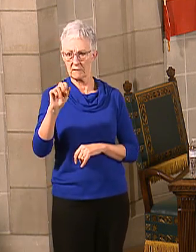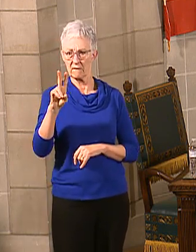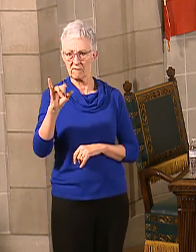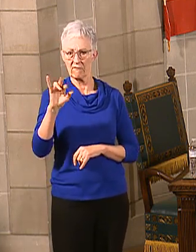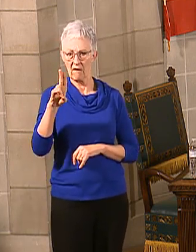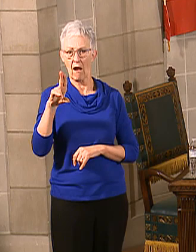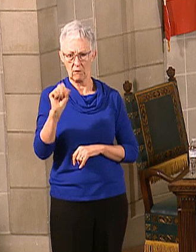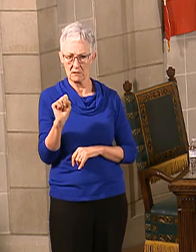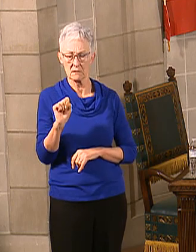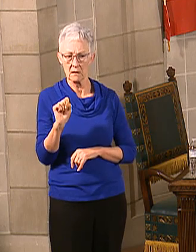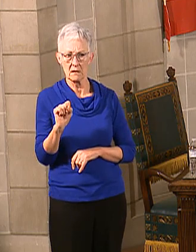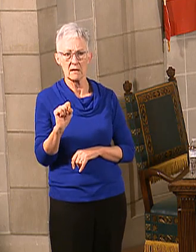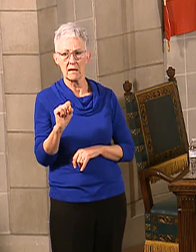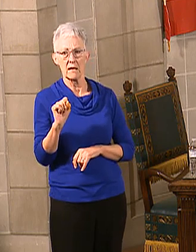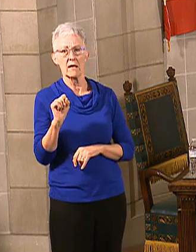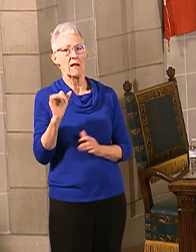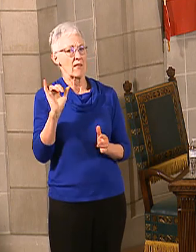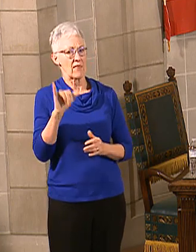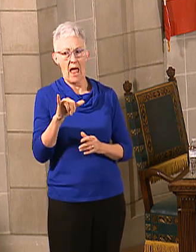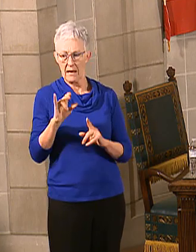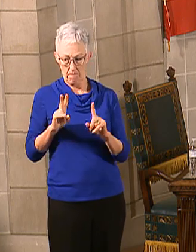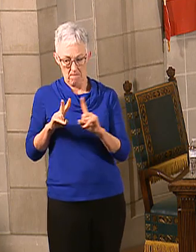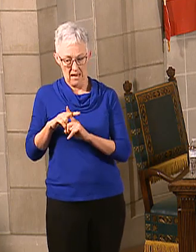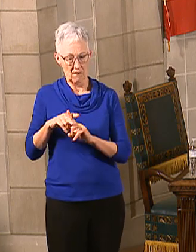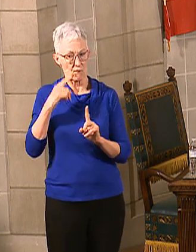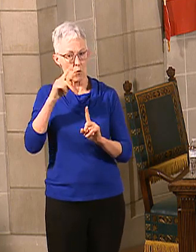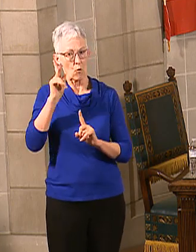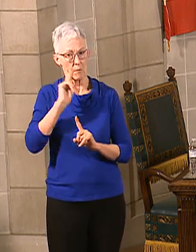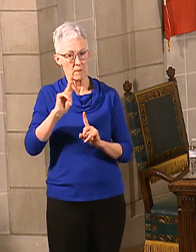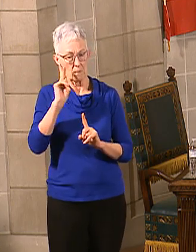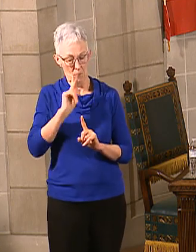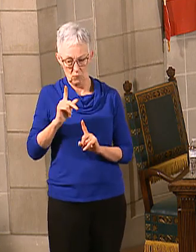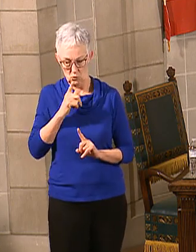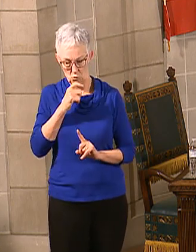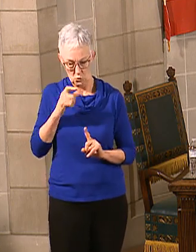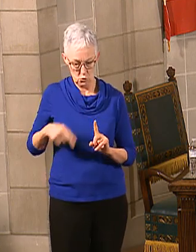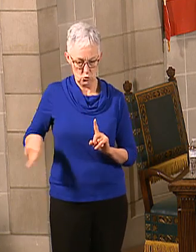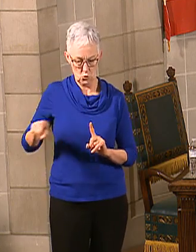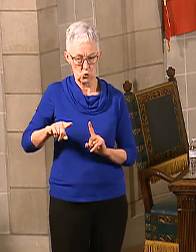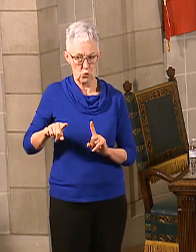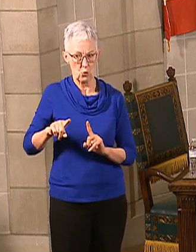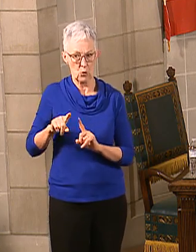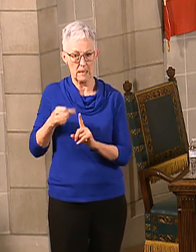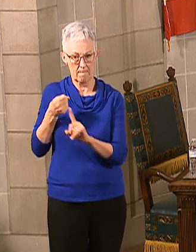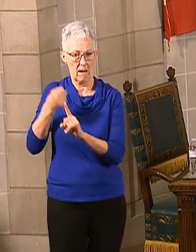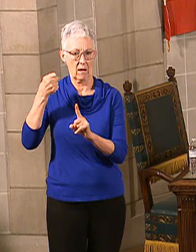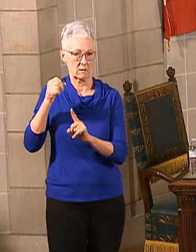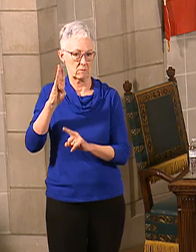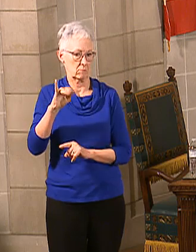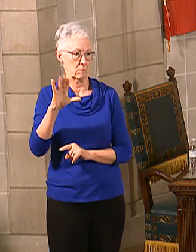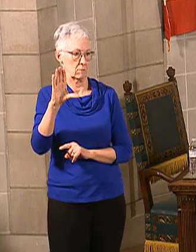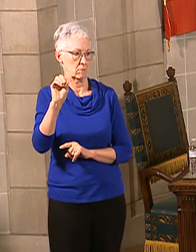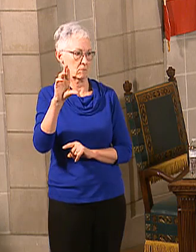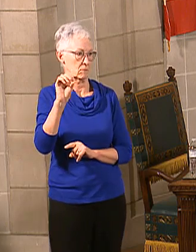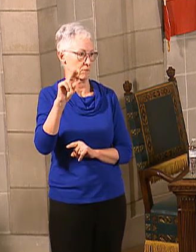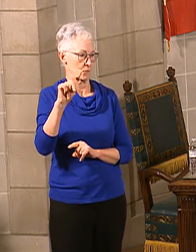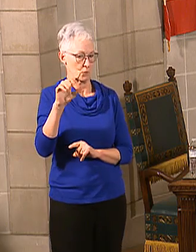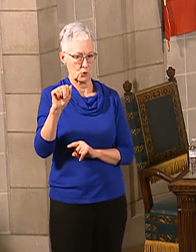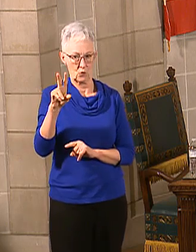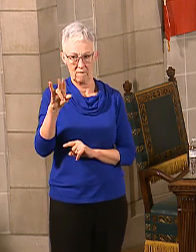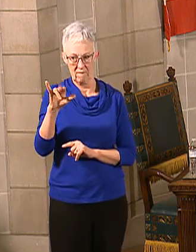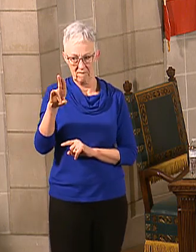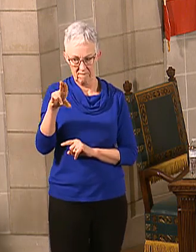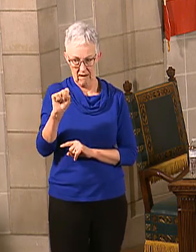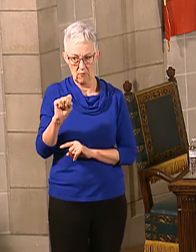May 31st. That only applies, though, to people who are impacted by the coronavirus. It does not apply to people who may be engaged in